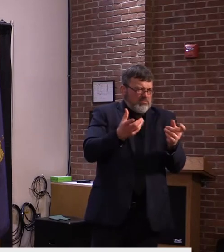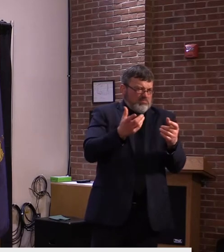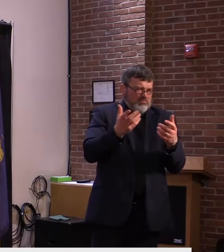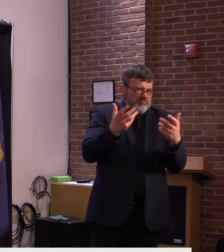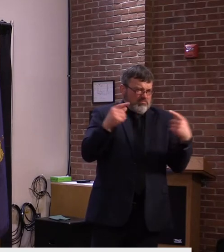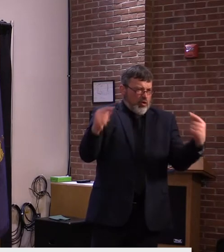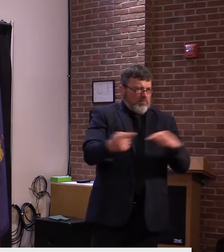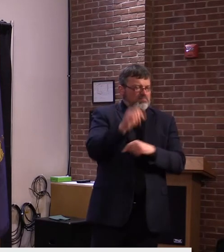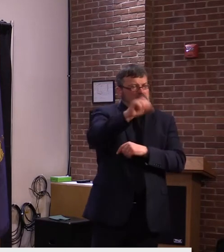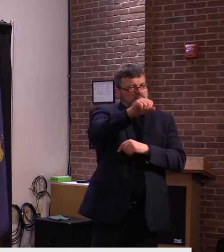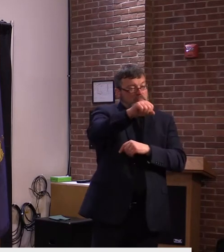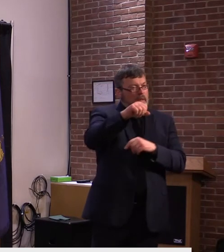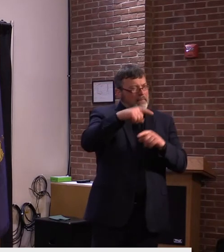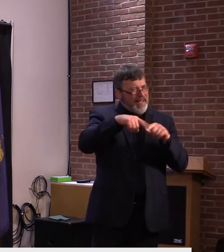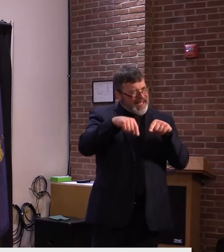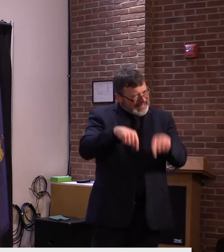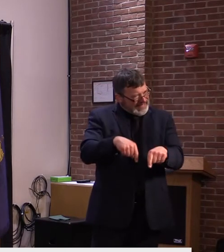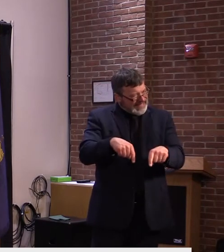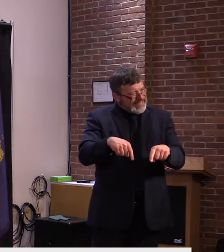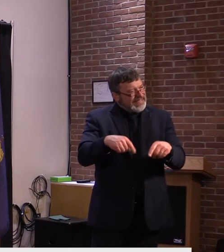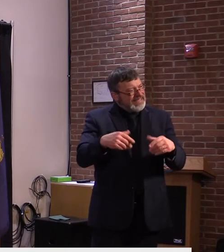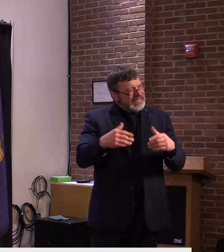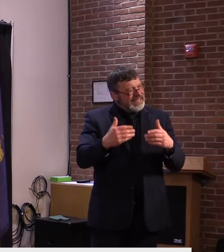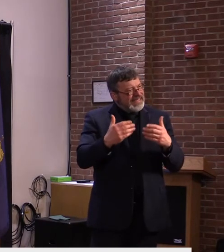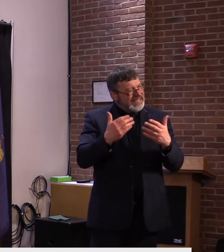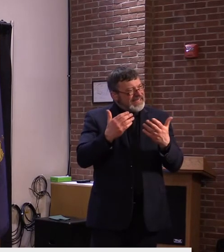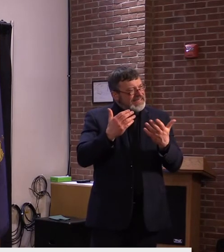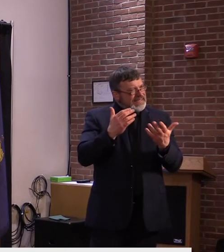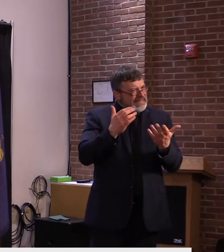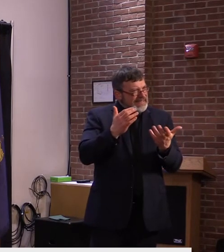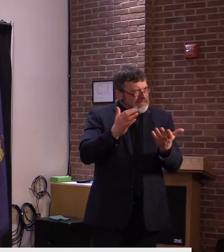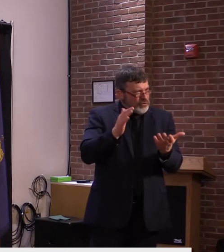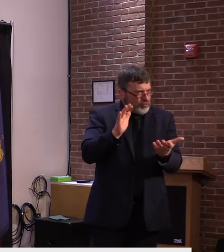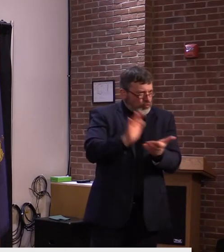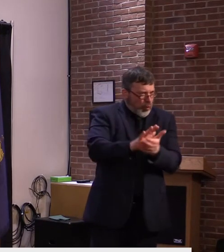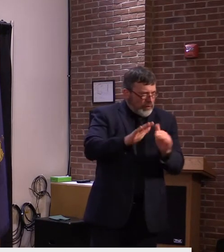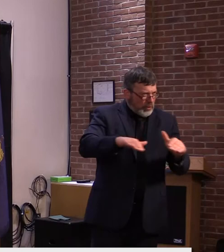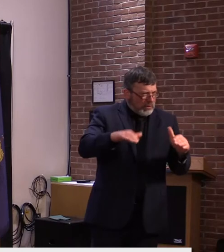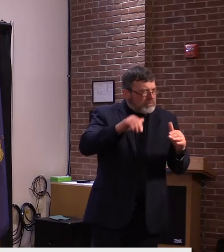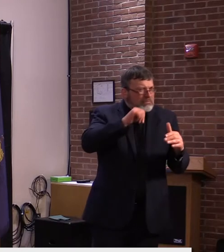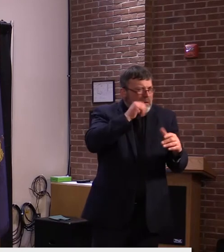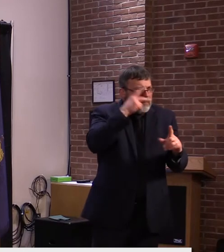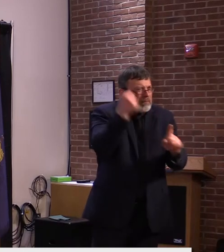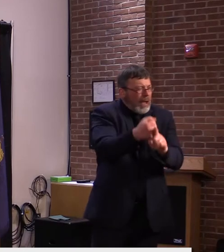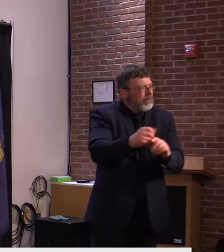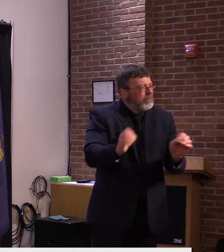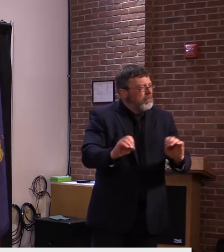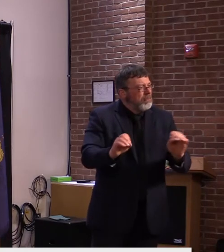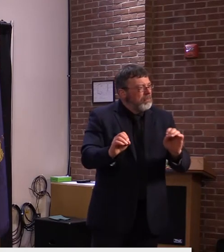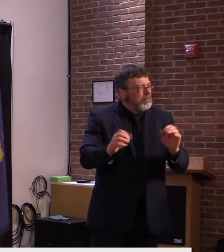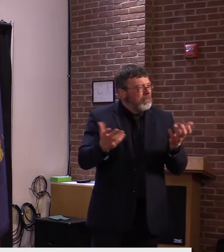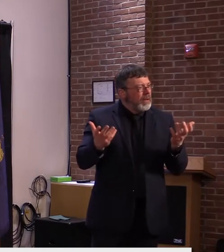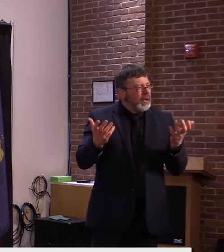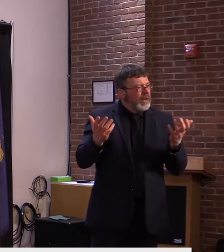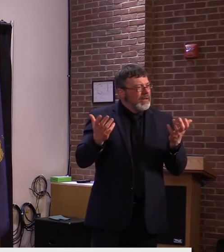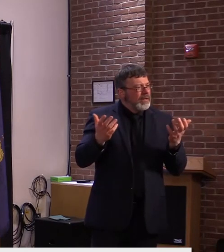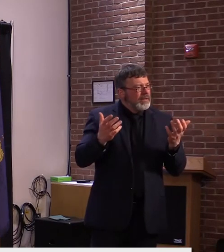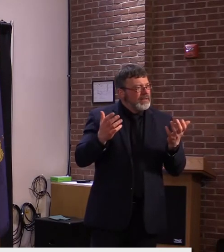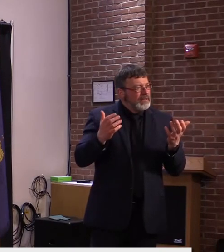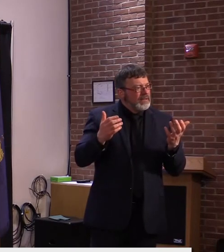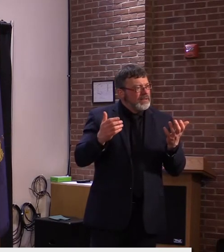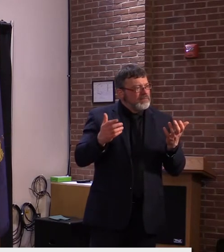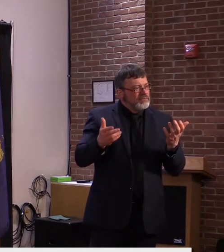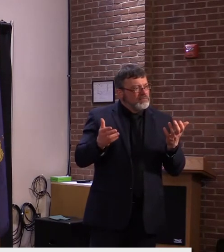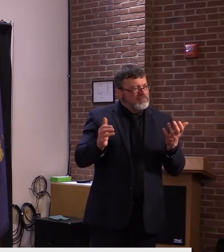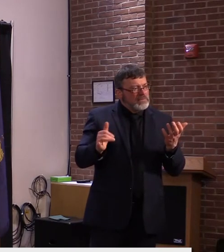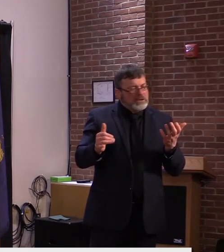body considering requiring vaccination? I think we have to meet, don't we, Dr. Levine?